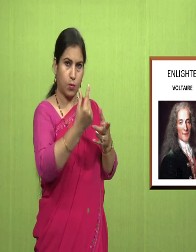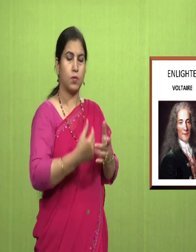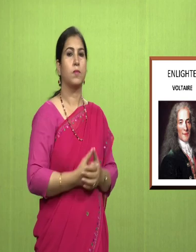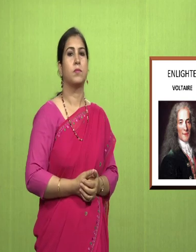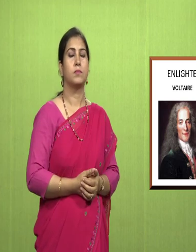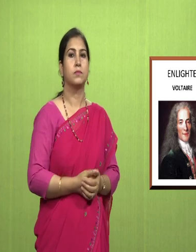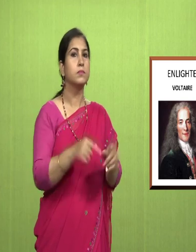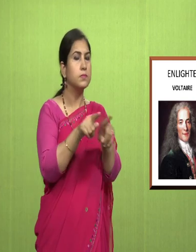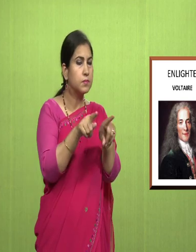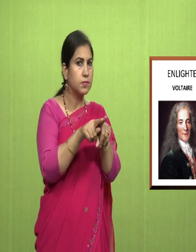and